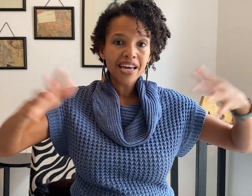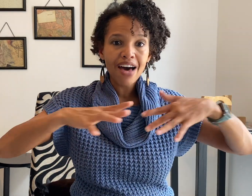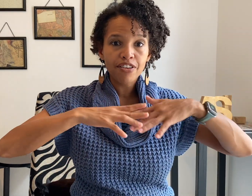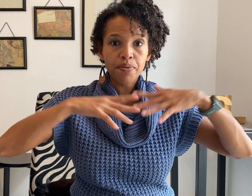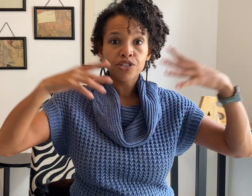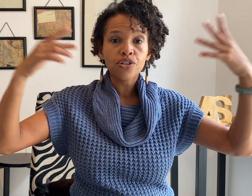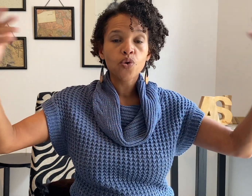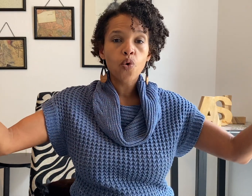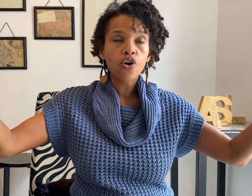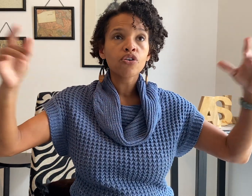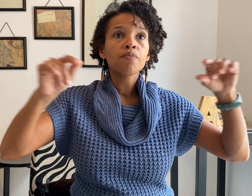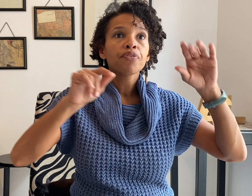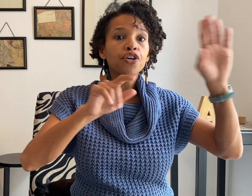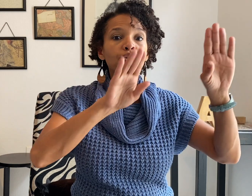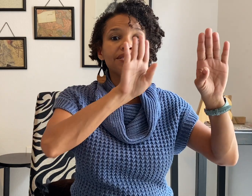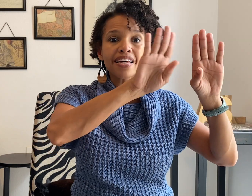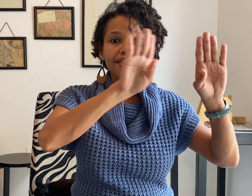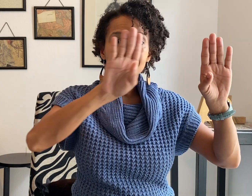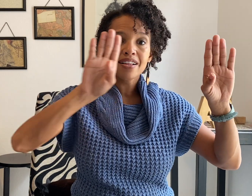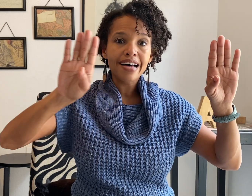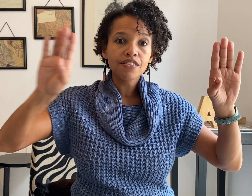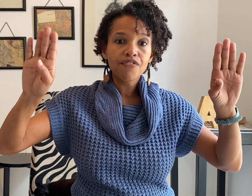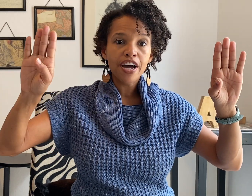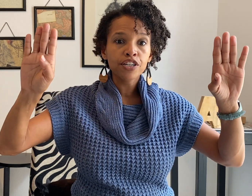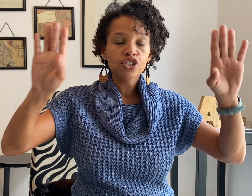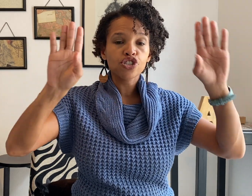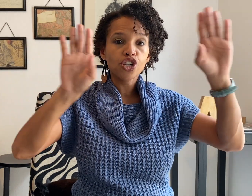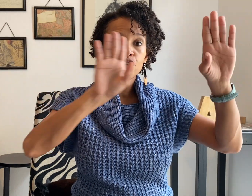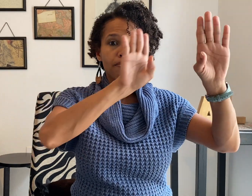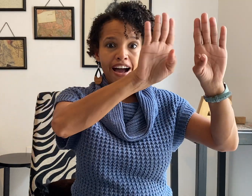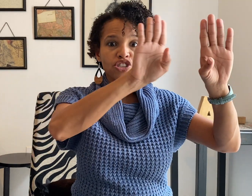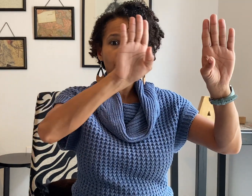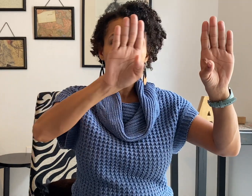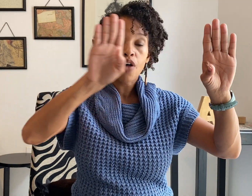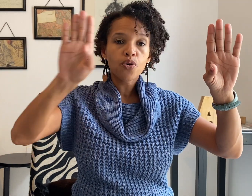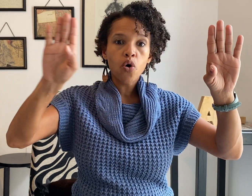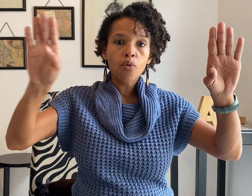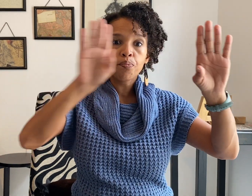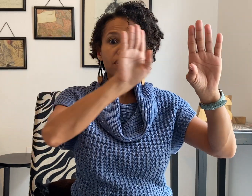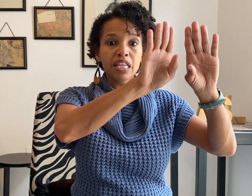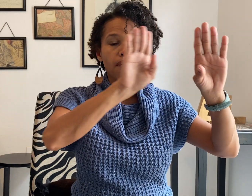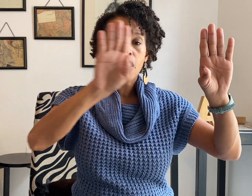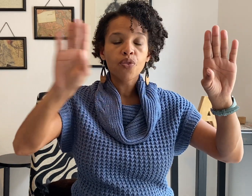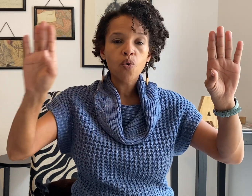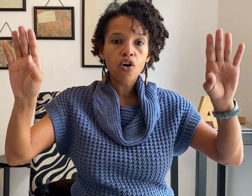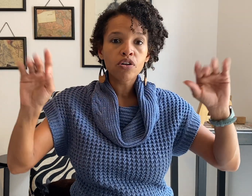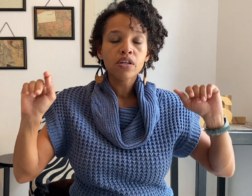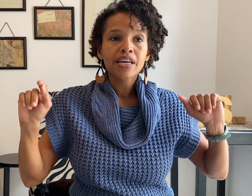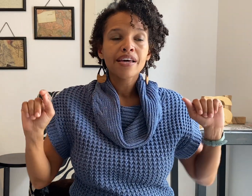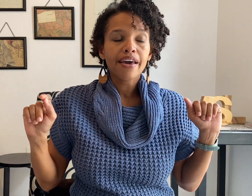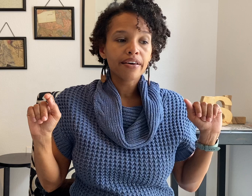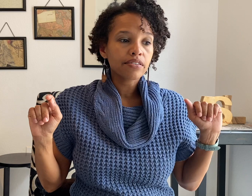having pictures on the wall, using this classifier to show them actually on the wall, putting them on the wall